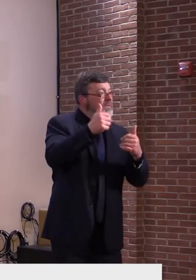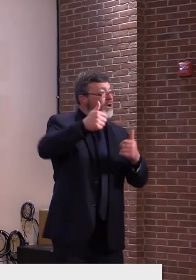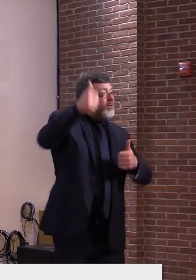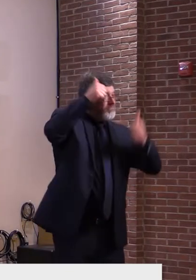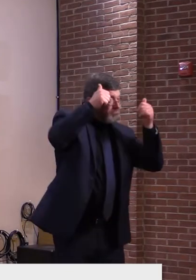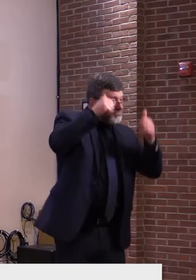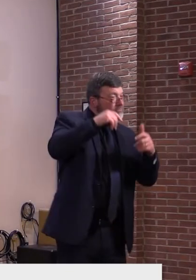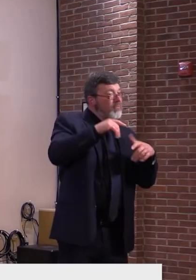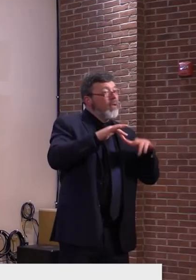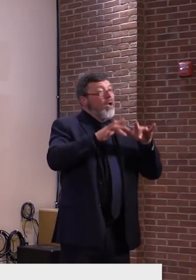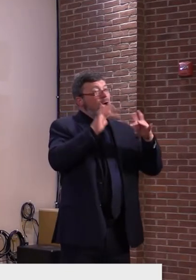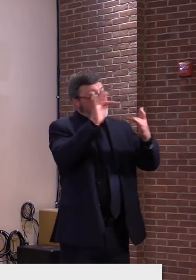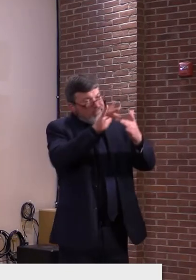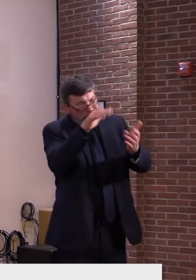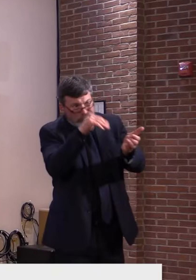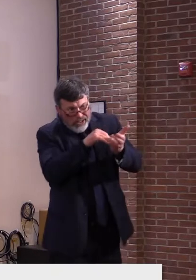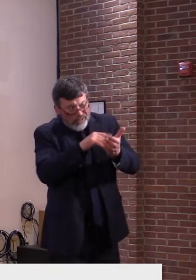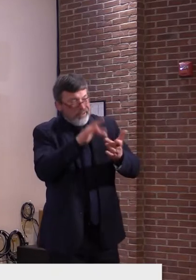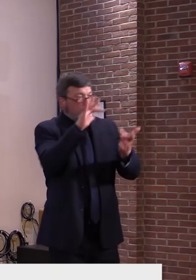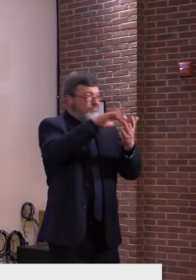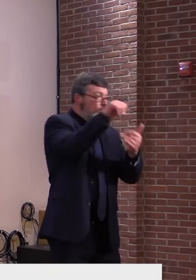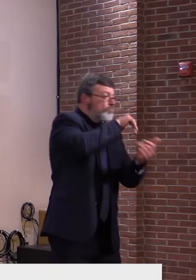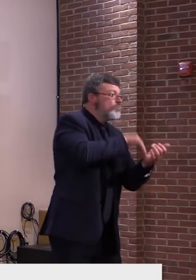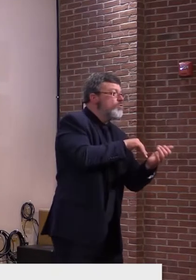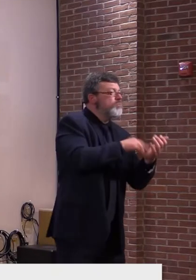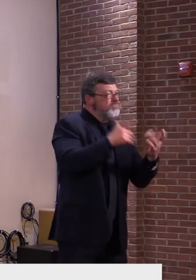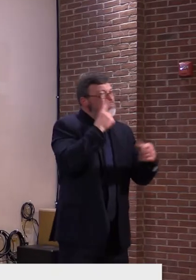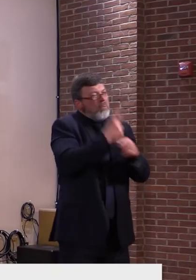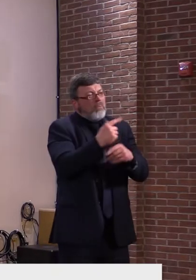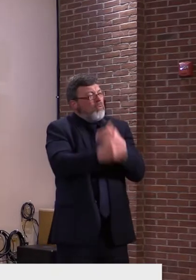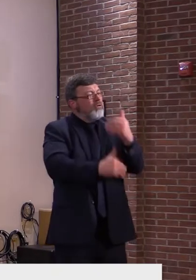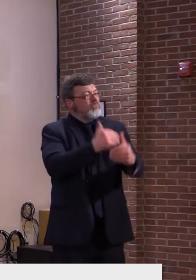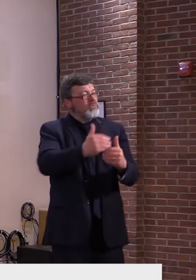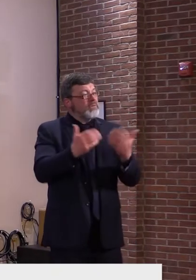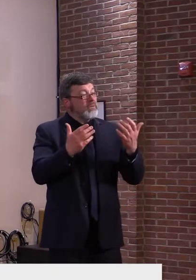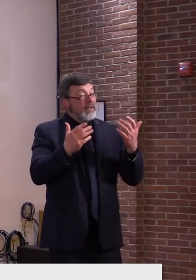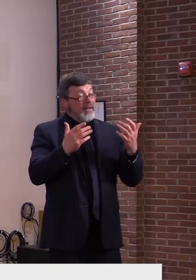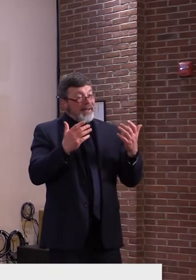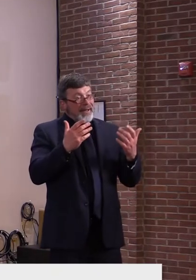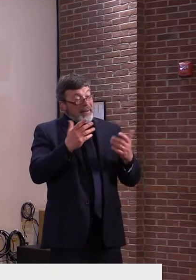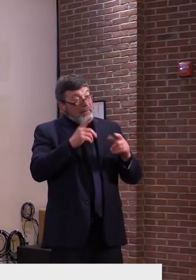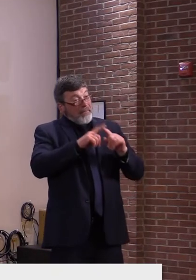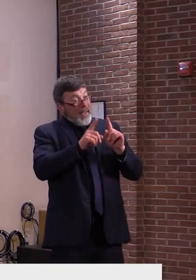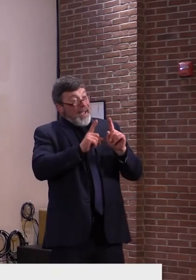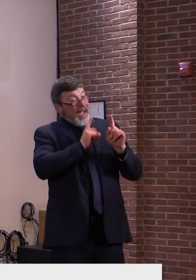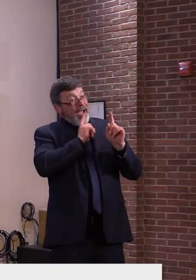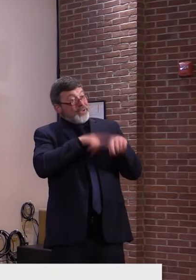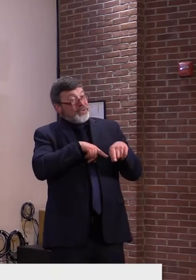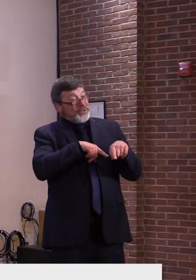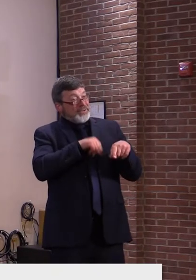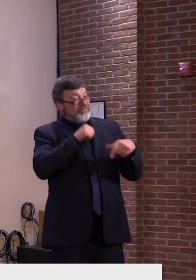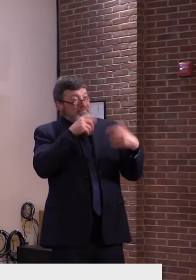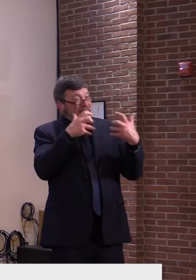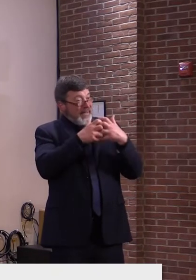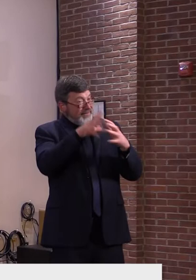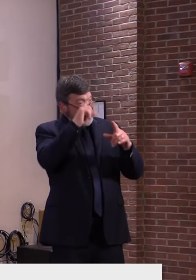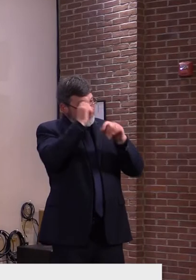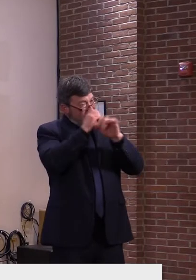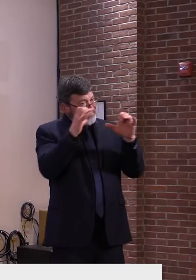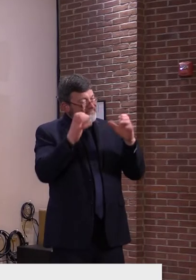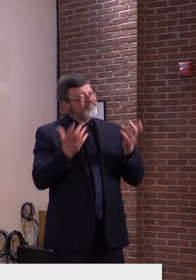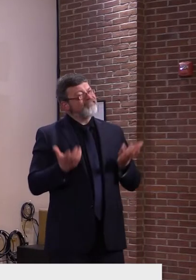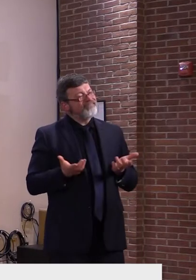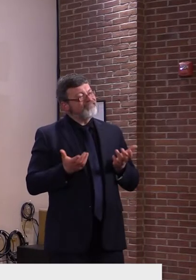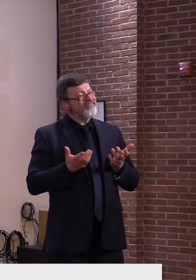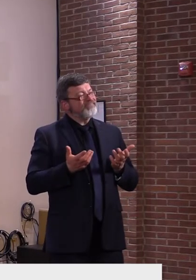looked for an opinion, and he didn't get the one he wanted. Now, I'm sure his case has been